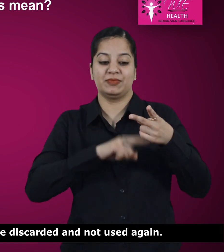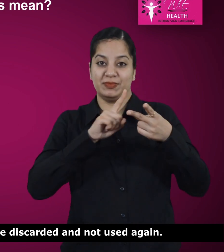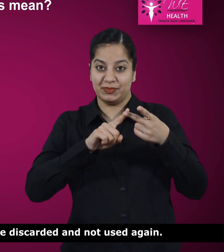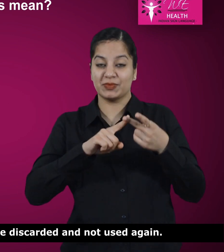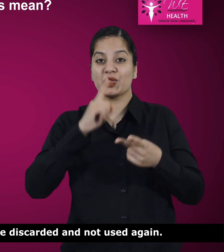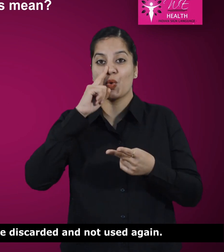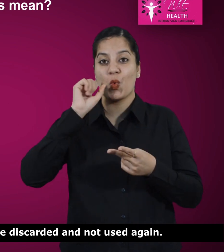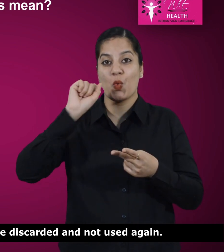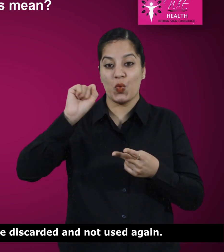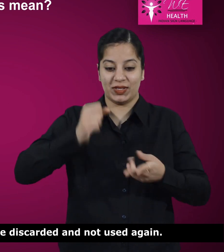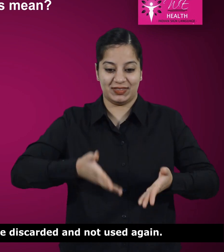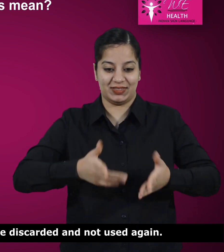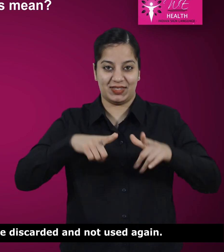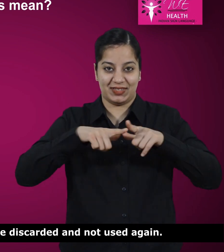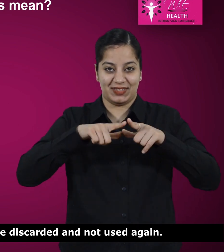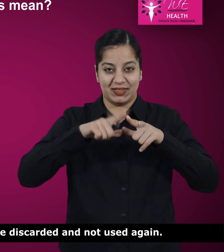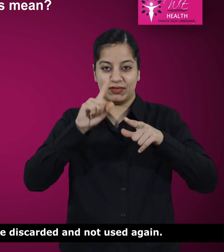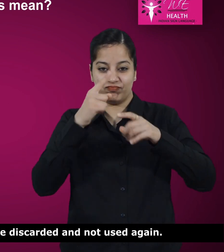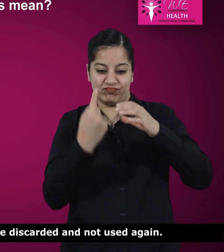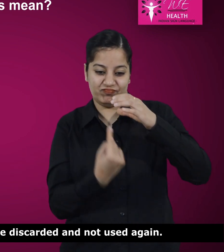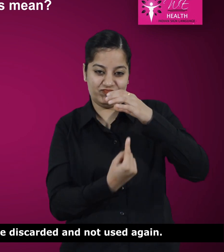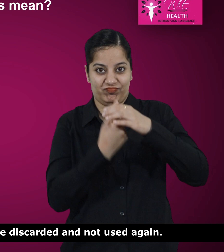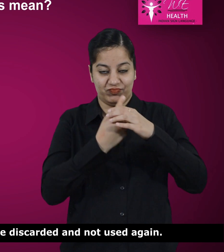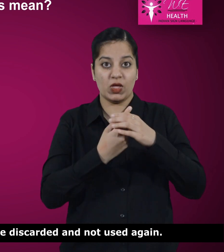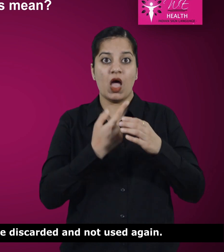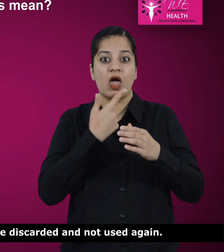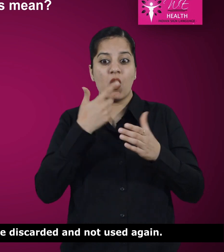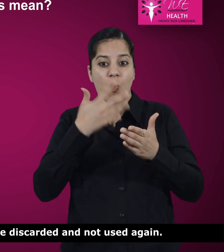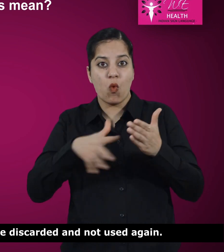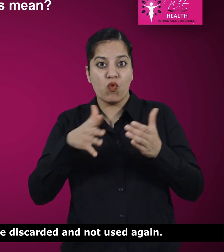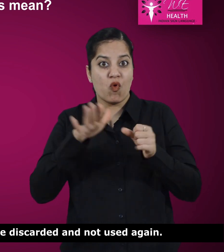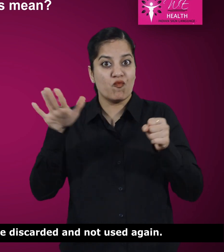Also, tampons, once used, should be discarded and not used again.